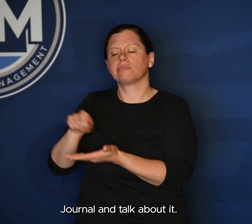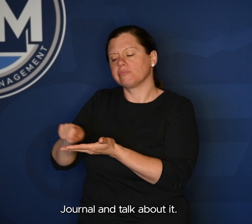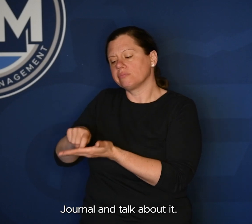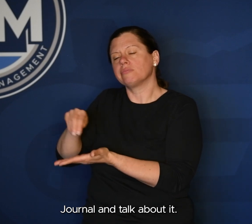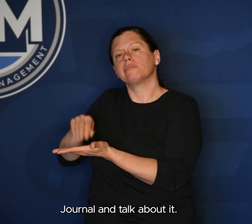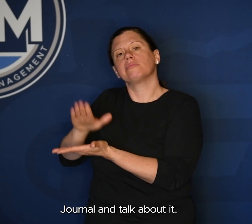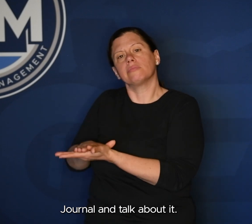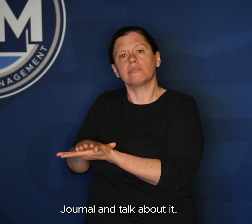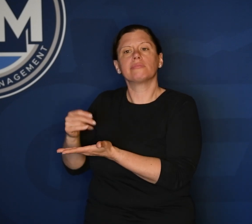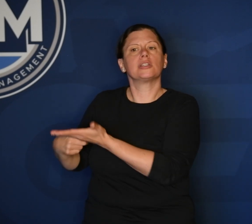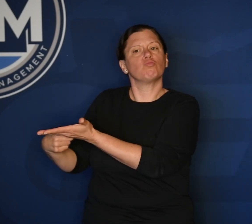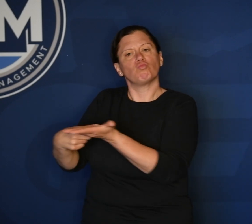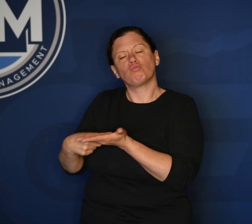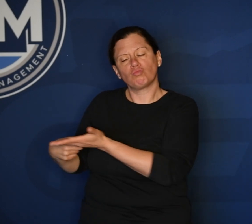Journal and talk about it.